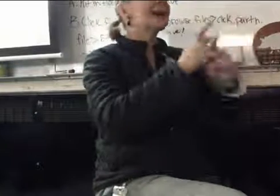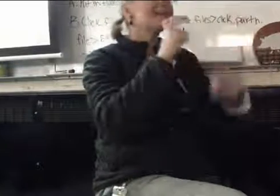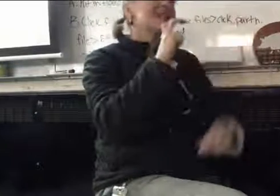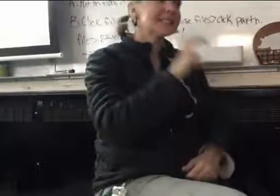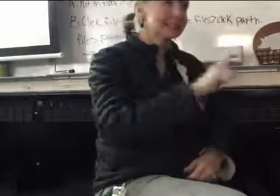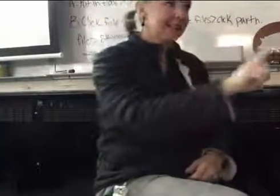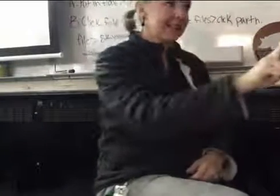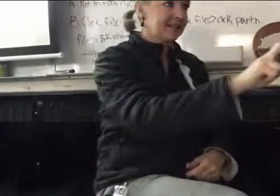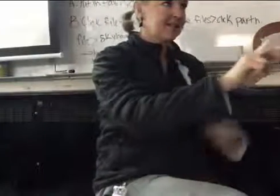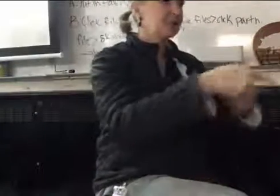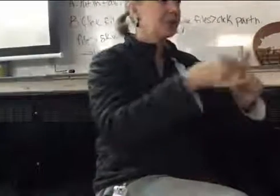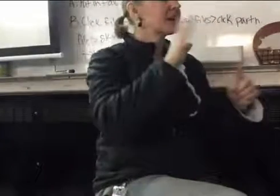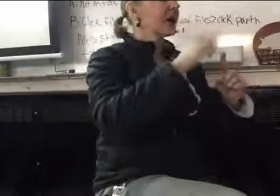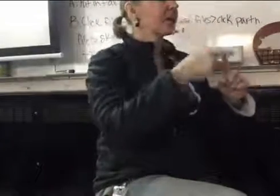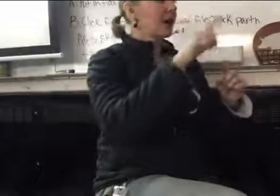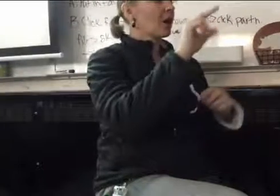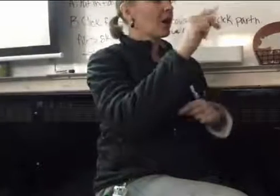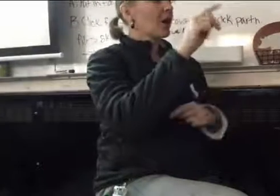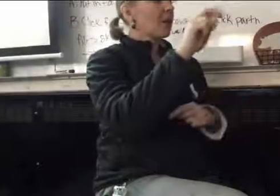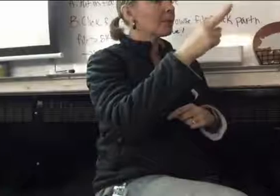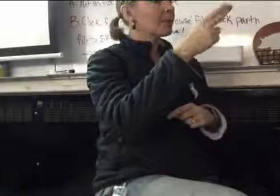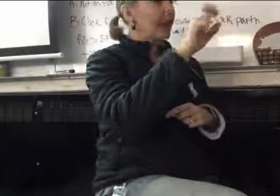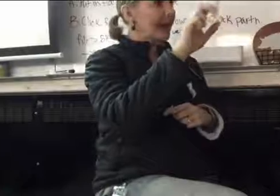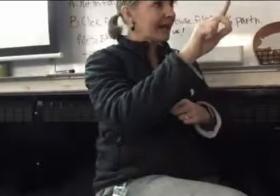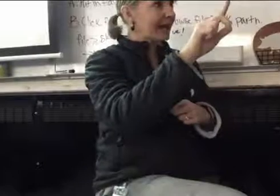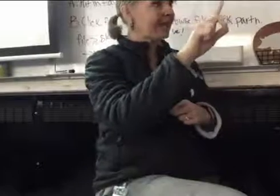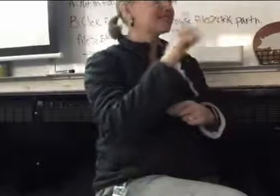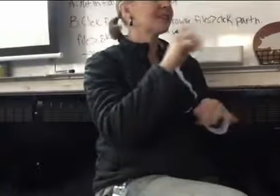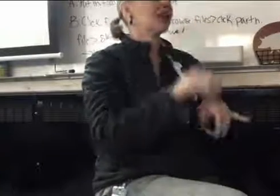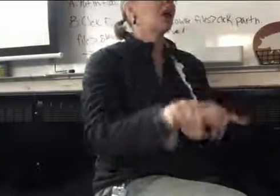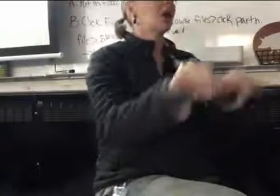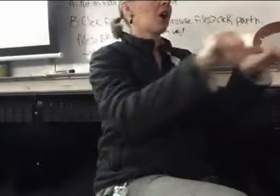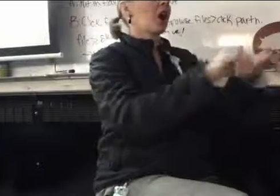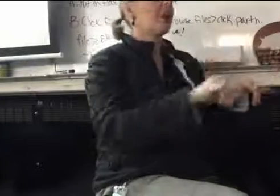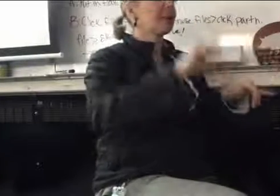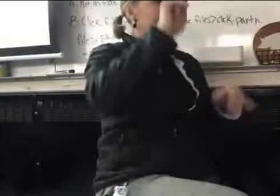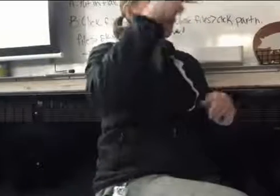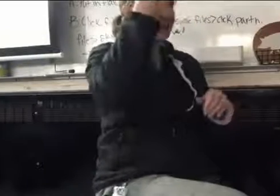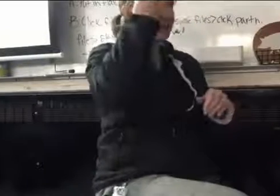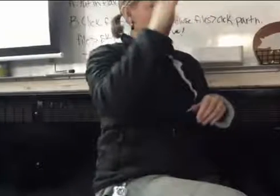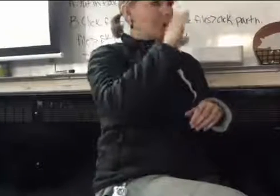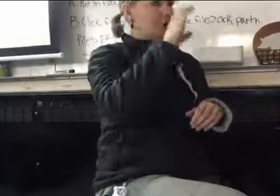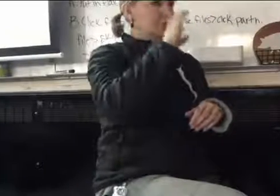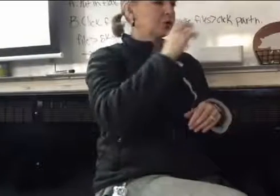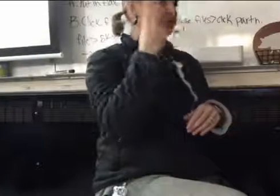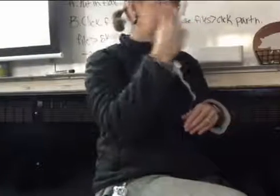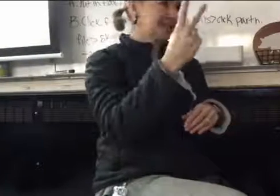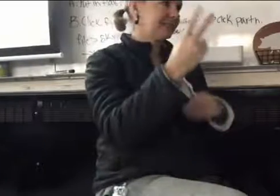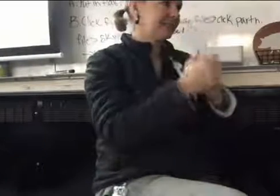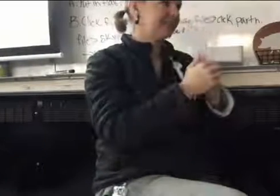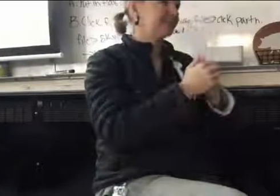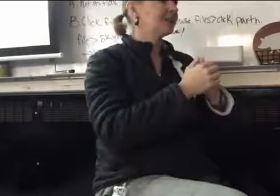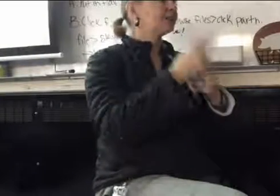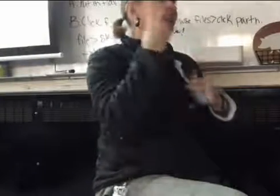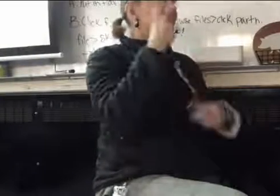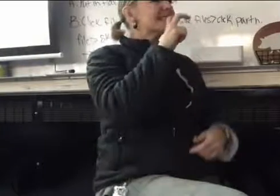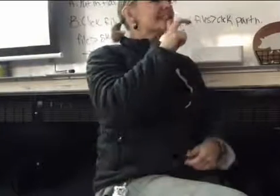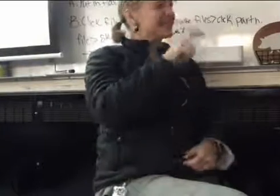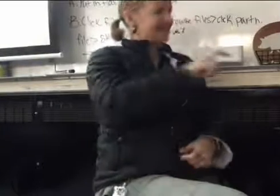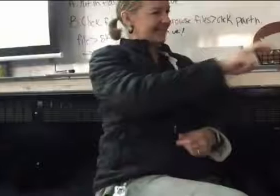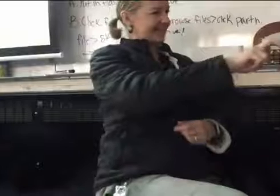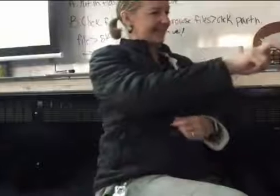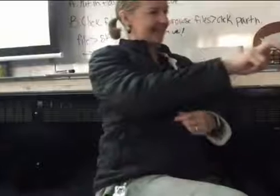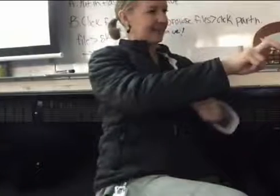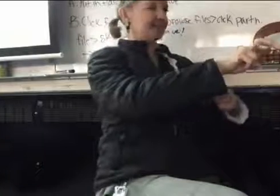when they talk about the copperheads, this is a really common political cartoon that you might end up seeing, is that you can see that the copperheads, which are these